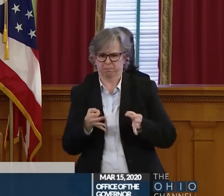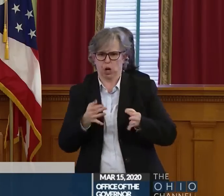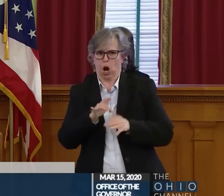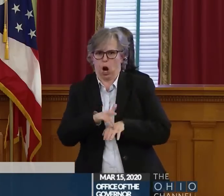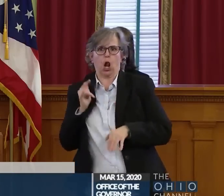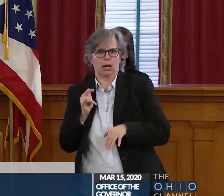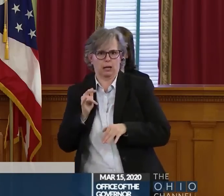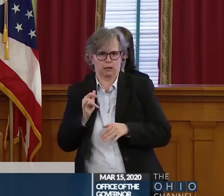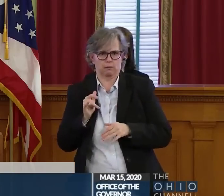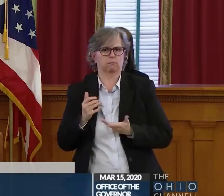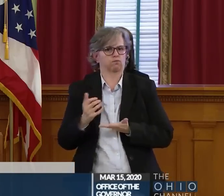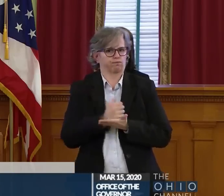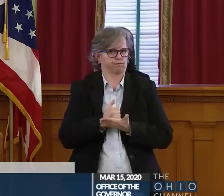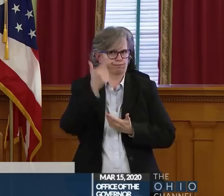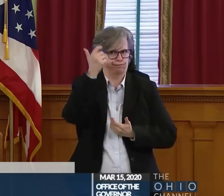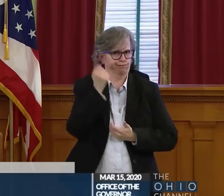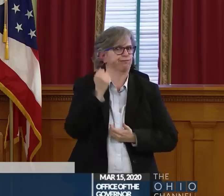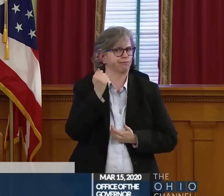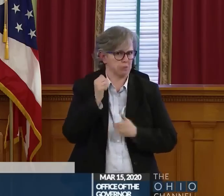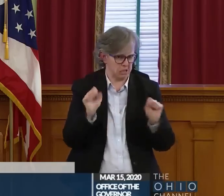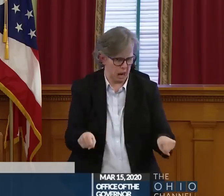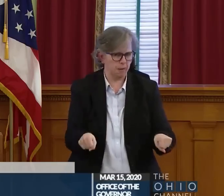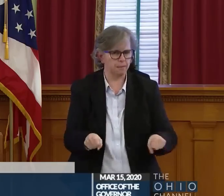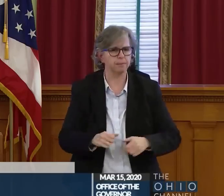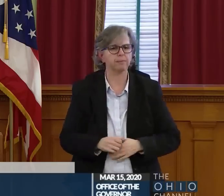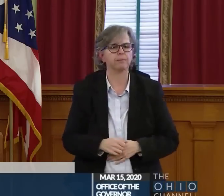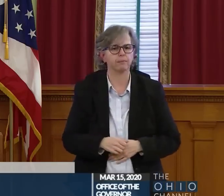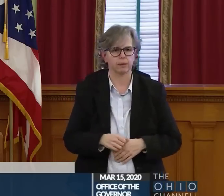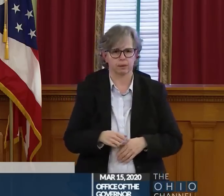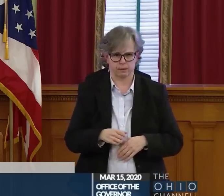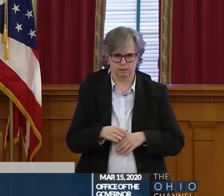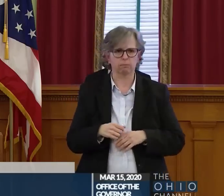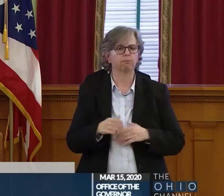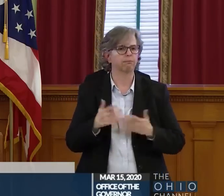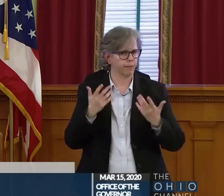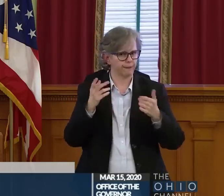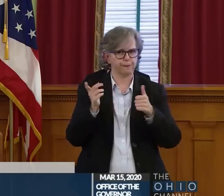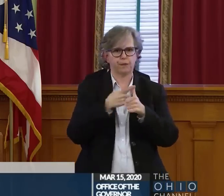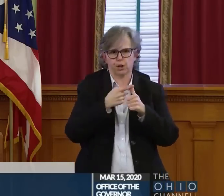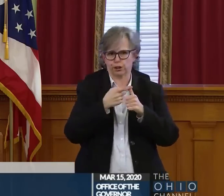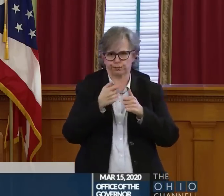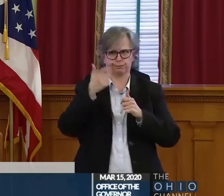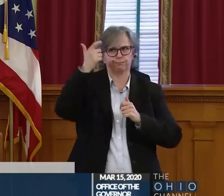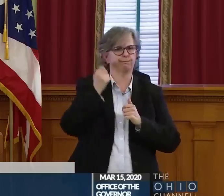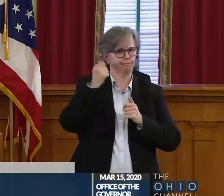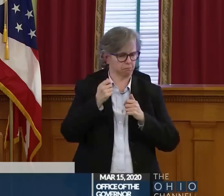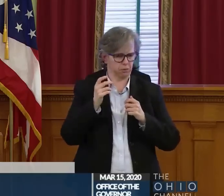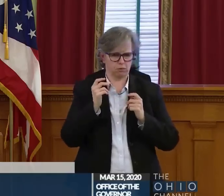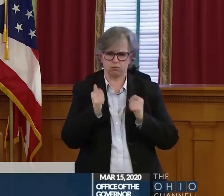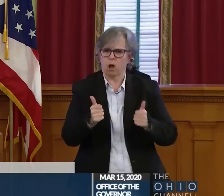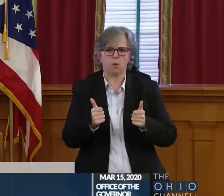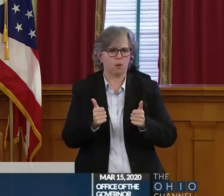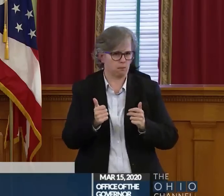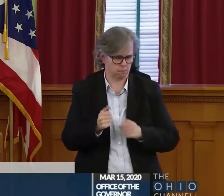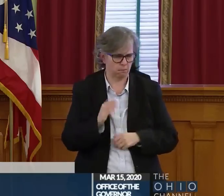for eligible workers to receive their first week's unemployment payments